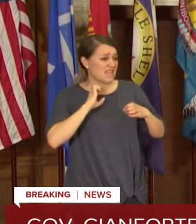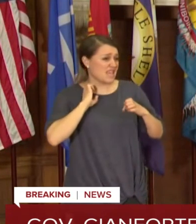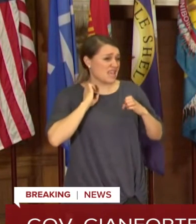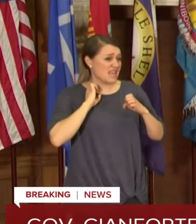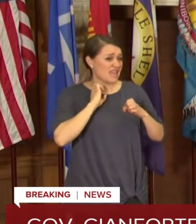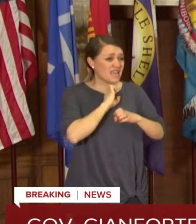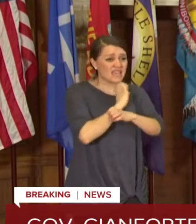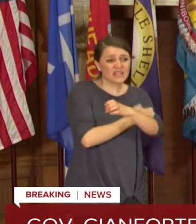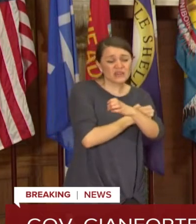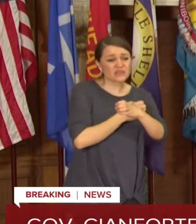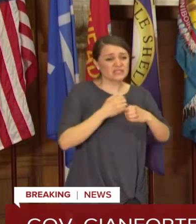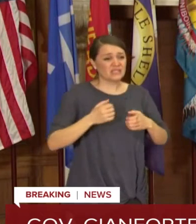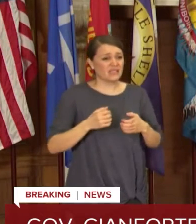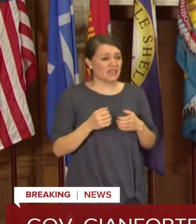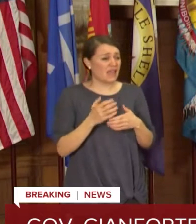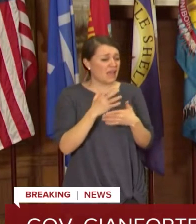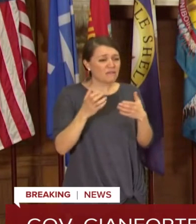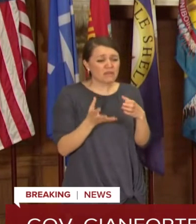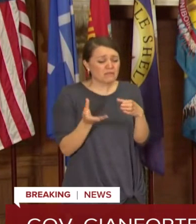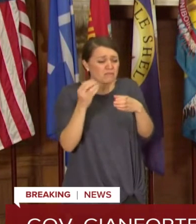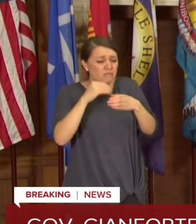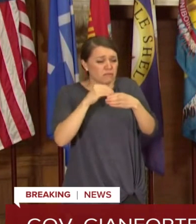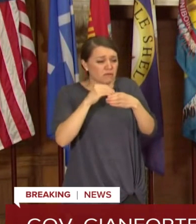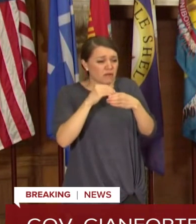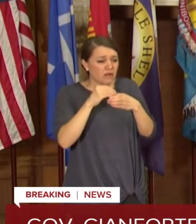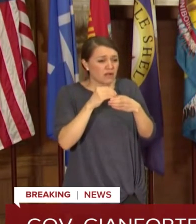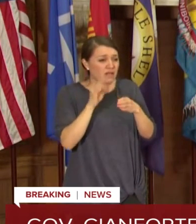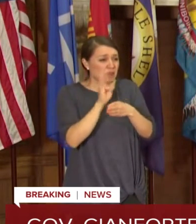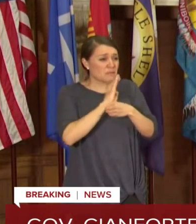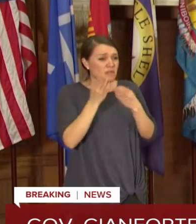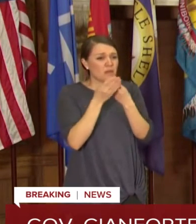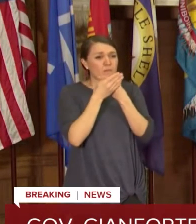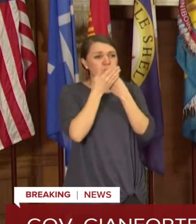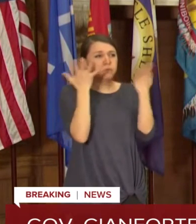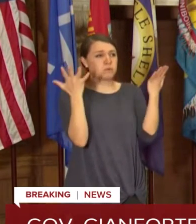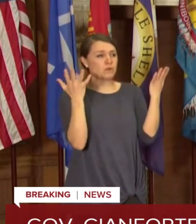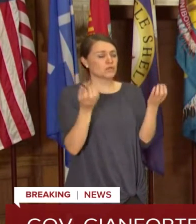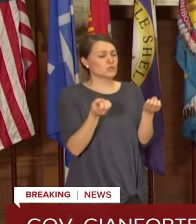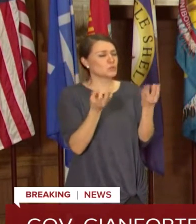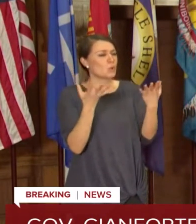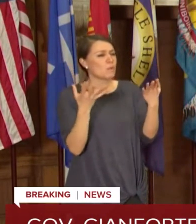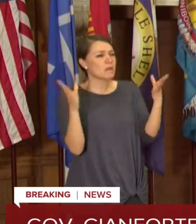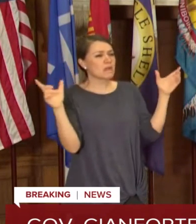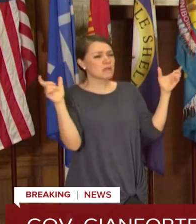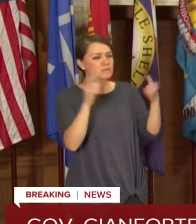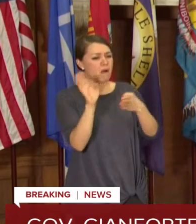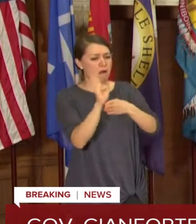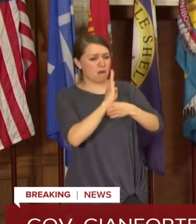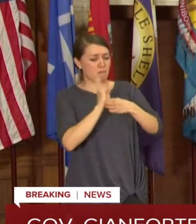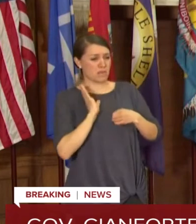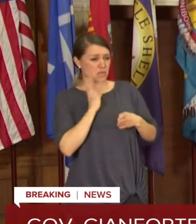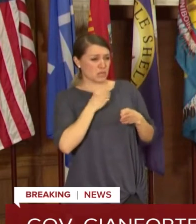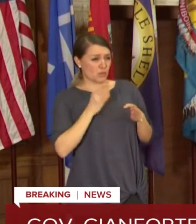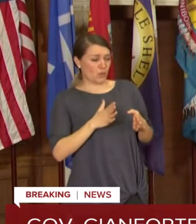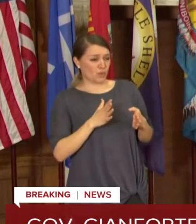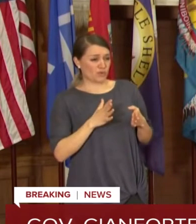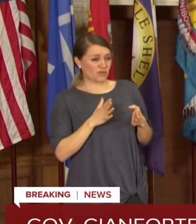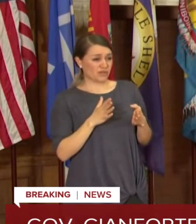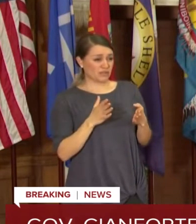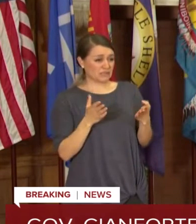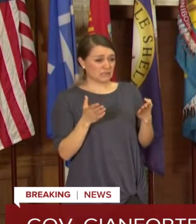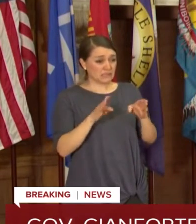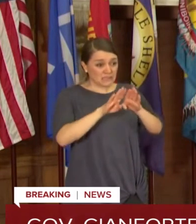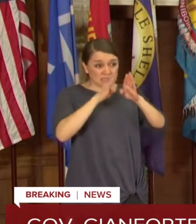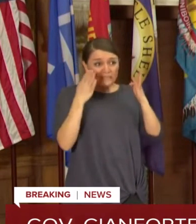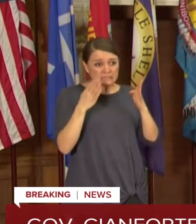they built disappear. And too many small business owners who didn't have to close their doors struggled to keep